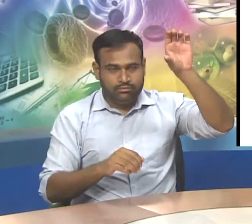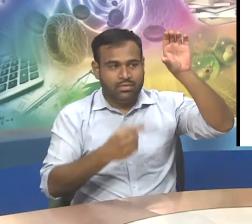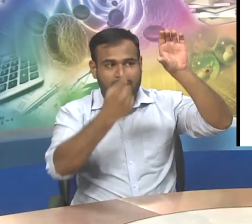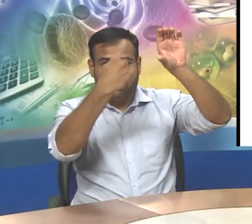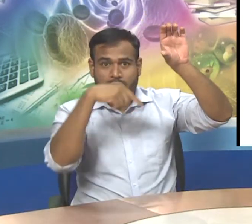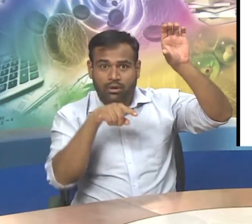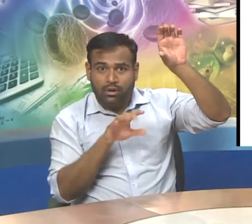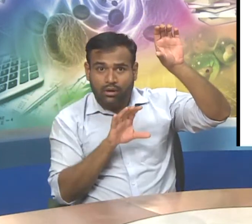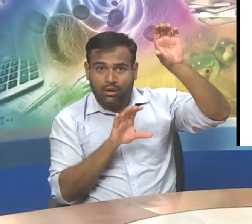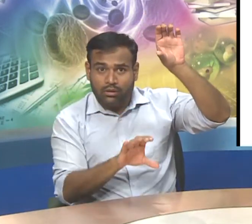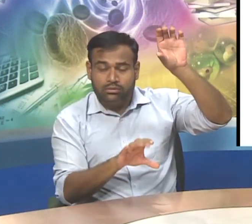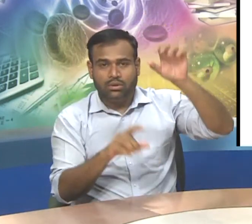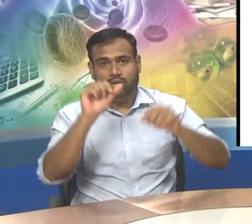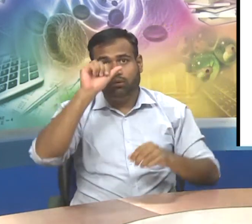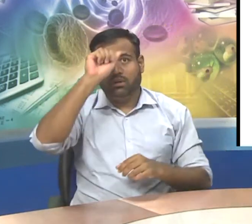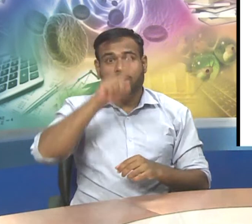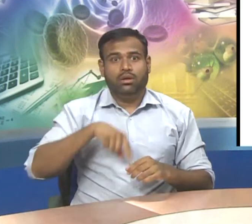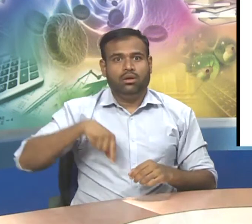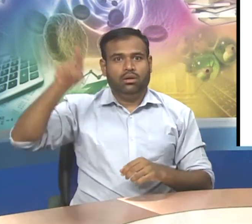with this picture, you can easily understand